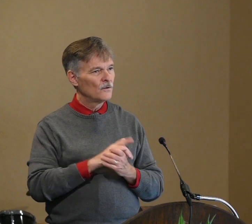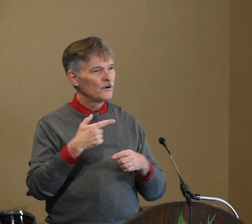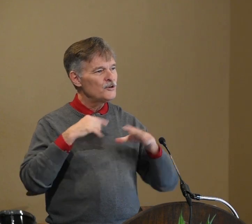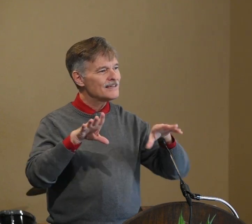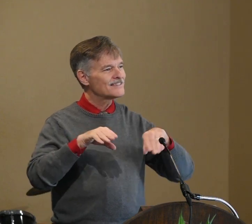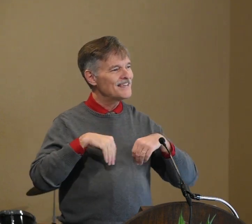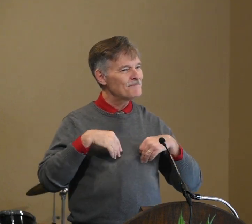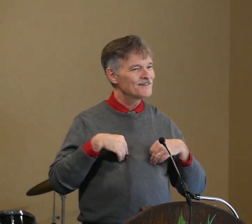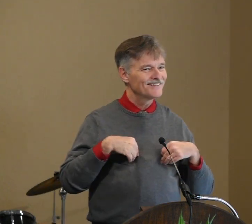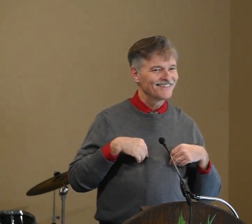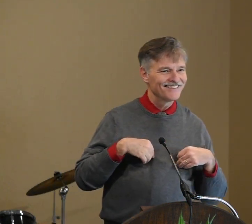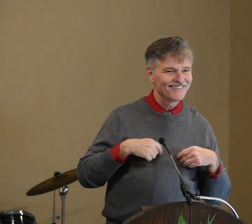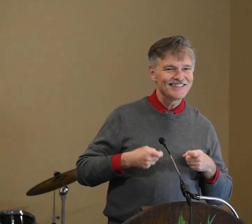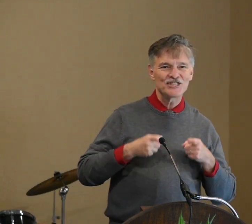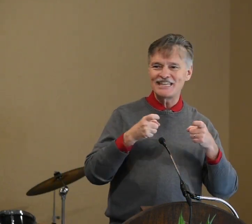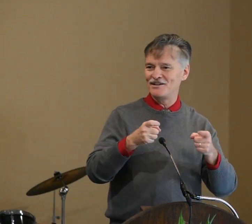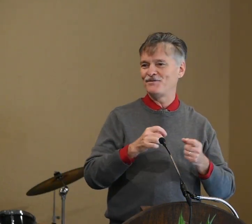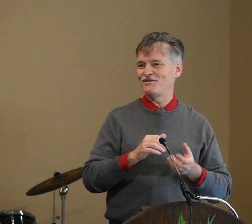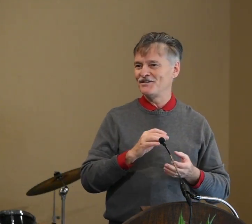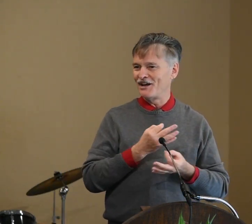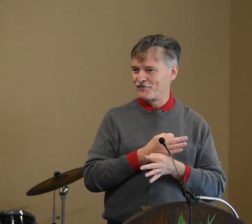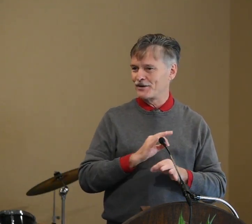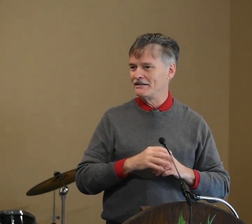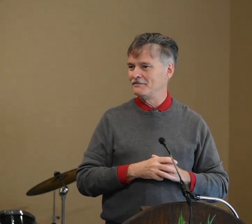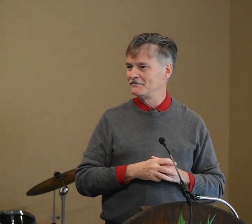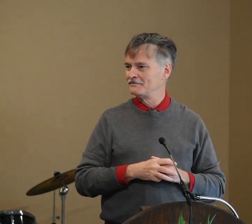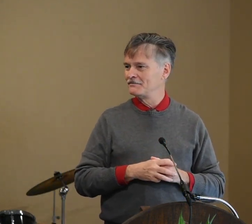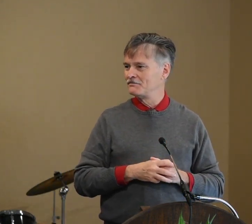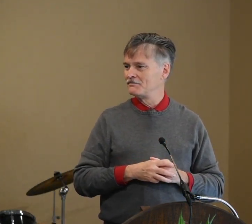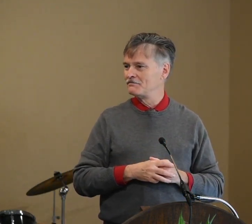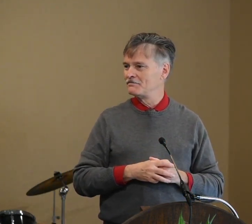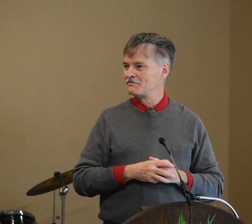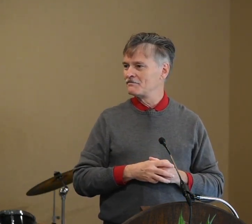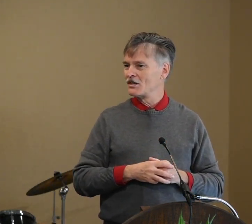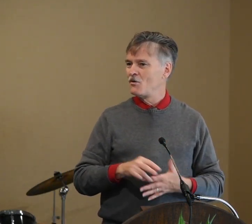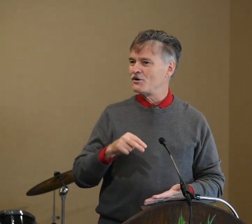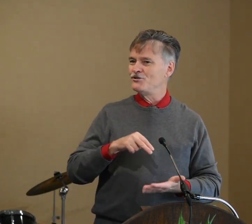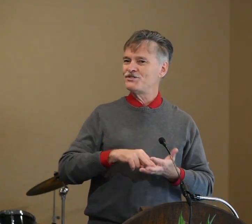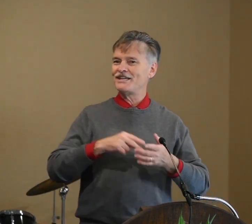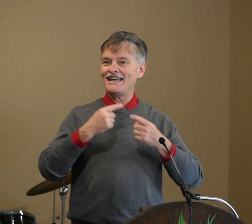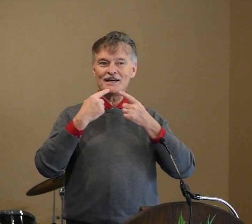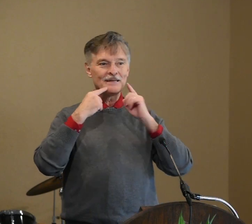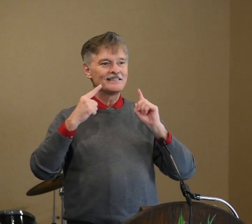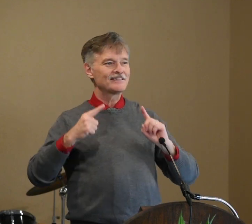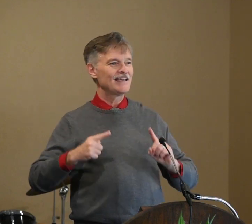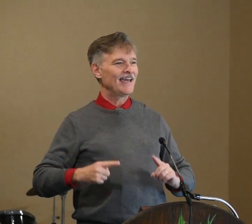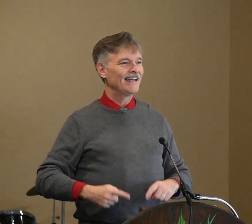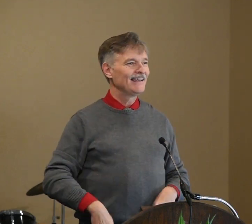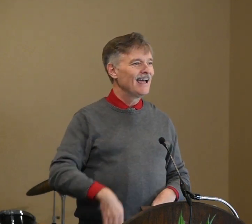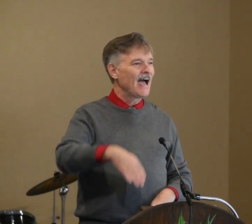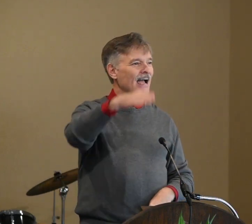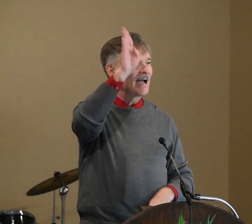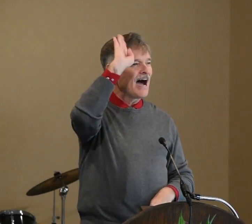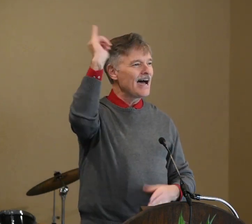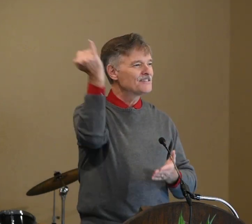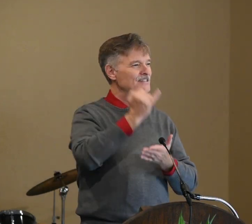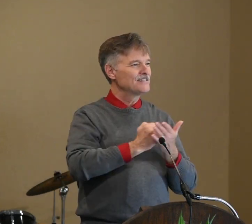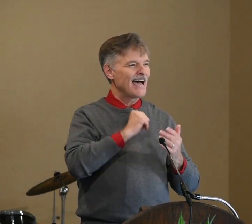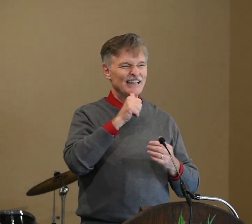Will you accept this gift of freedom? Will you stand up and say, God's design is